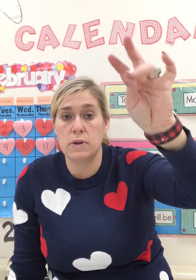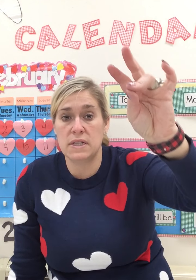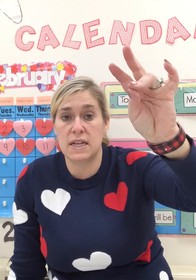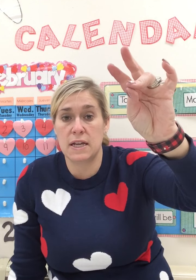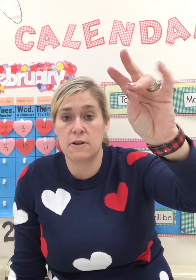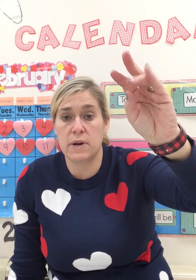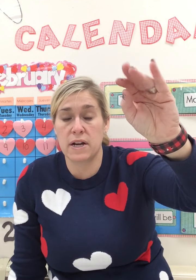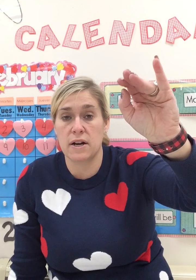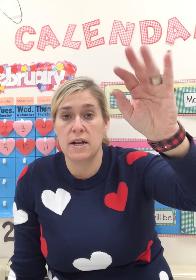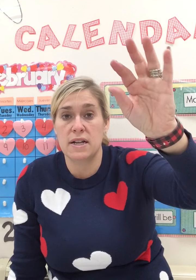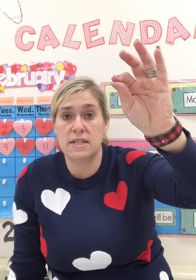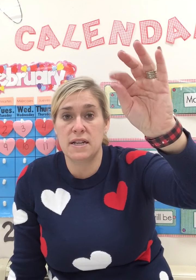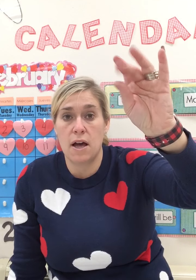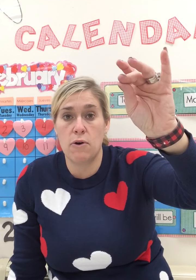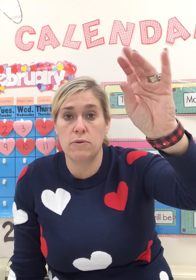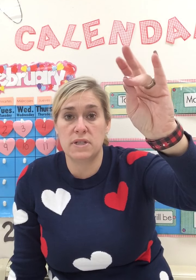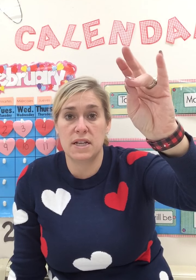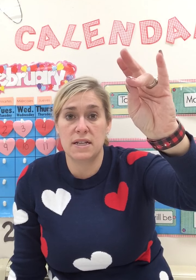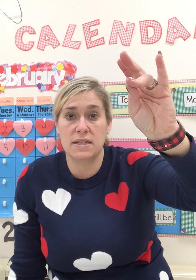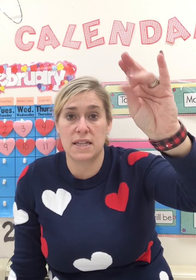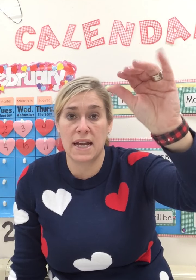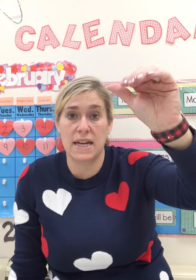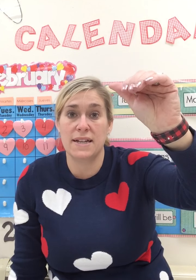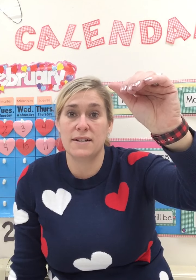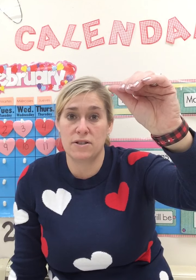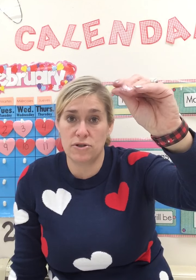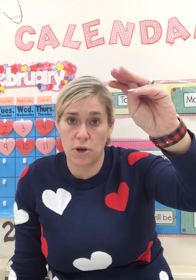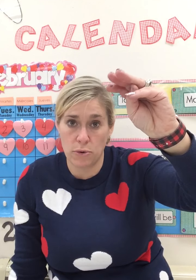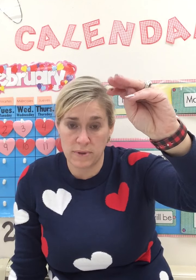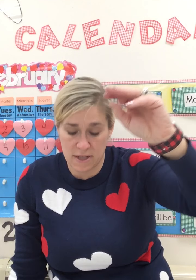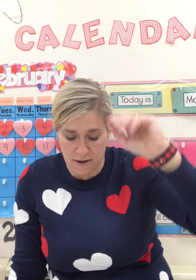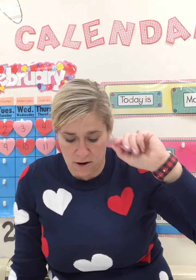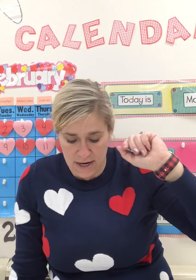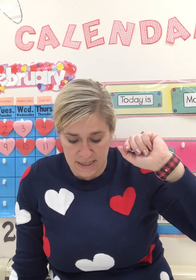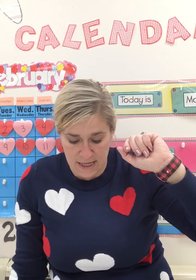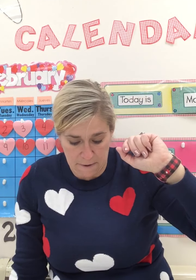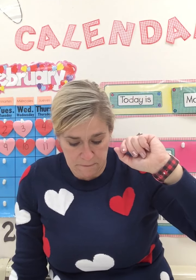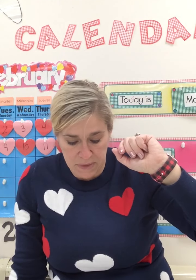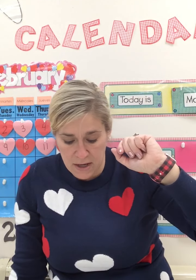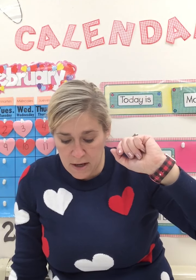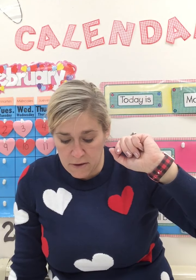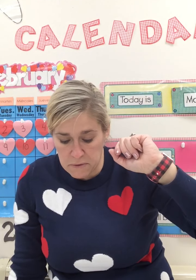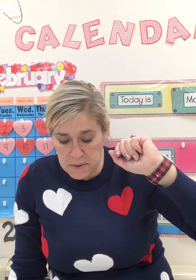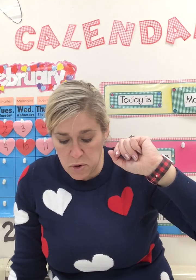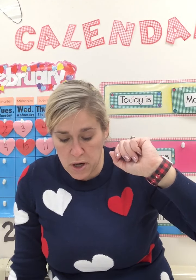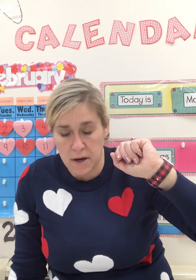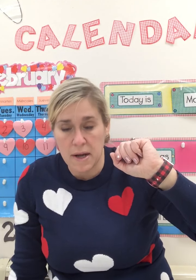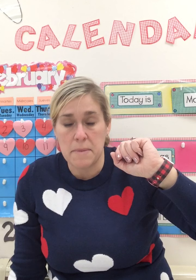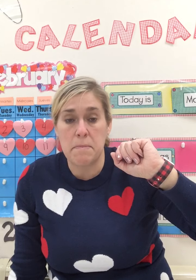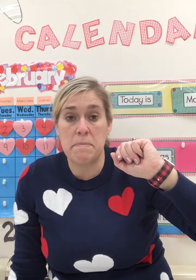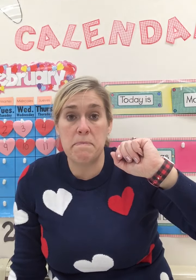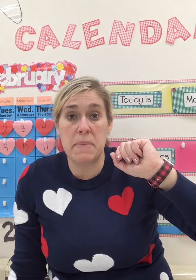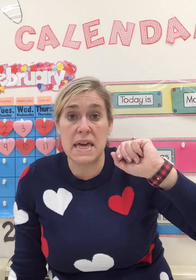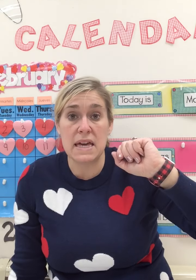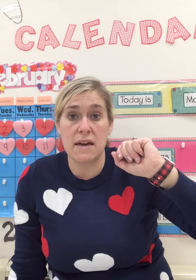T-O-T. Quicker. T-O-T. Slide it. Tote. Awesome. Three more. Peek.